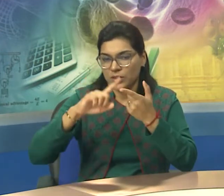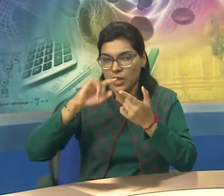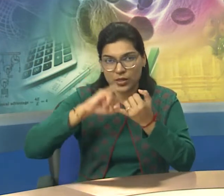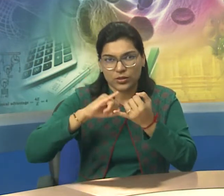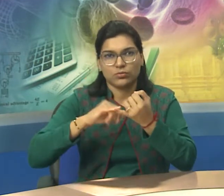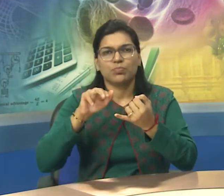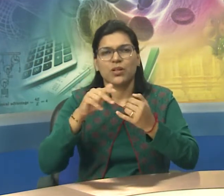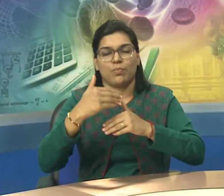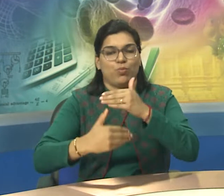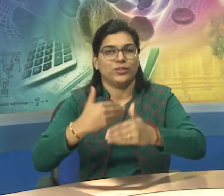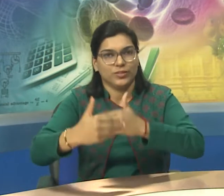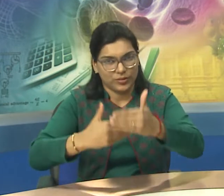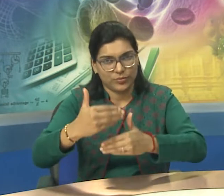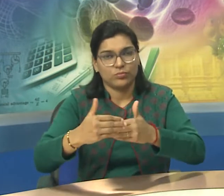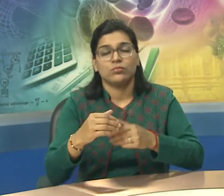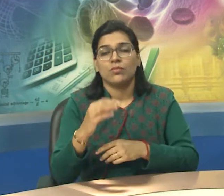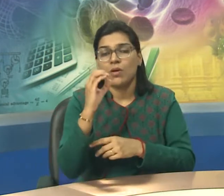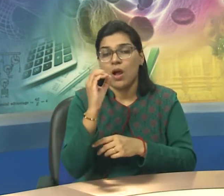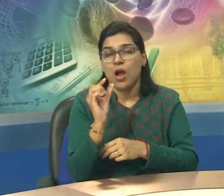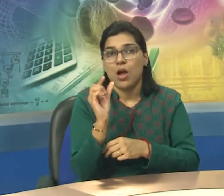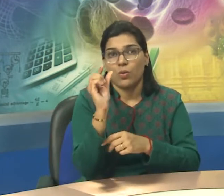Business process outsourcing, BPO,